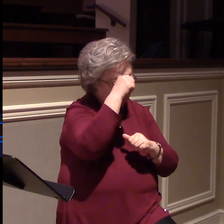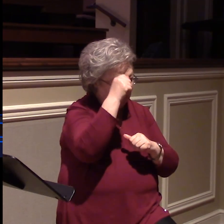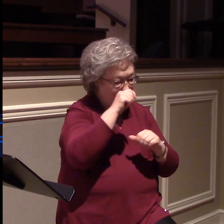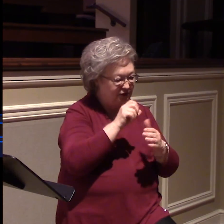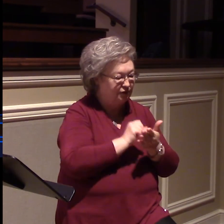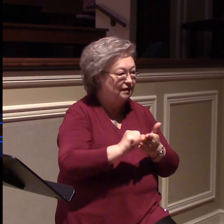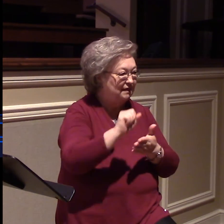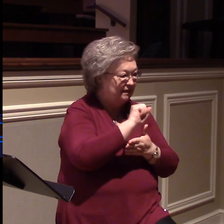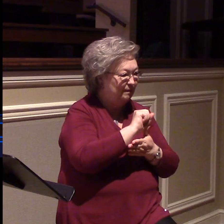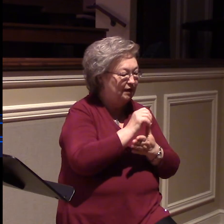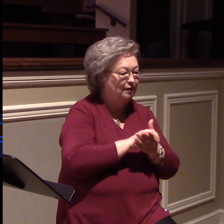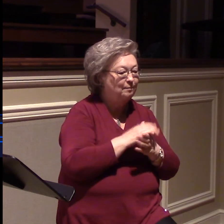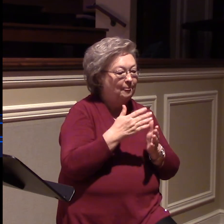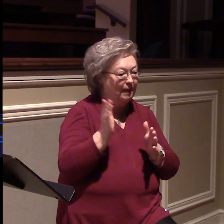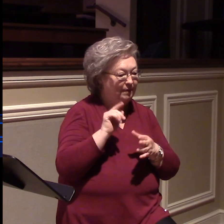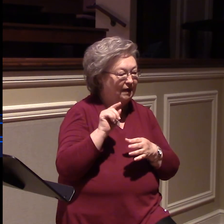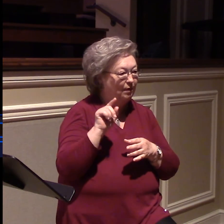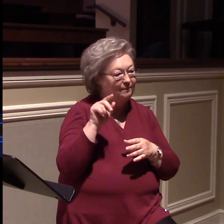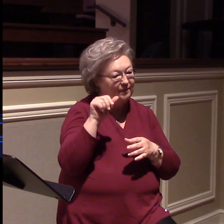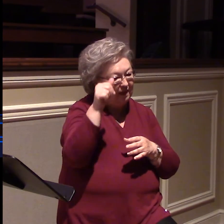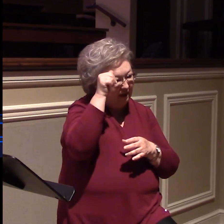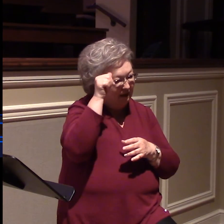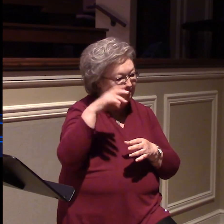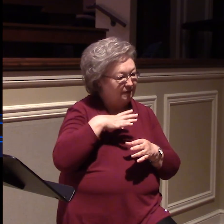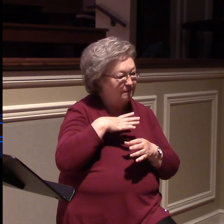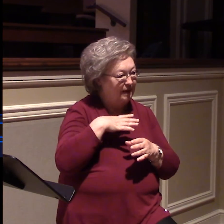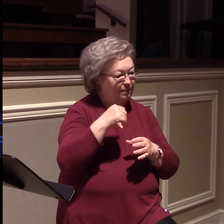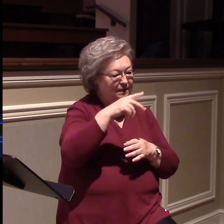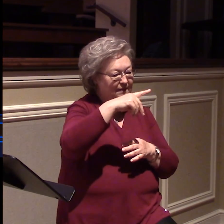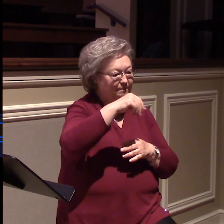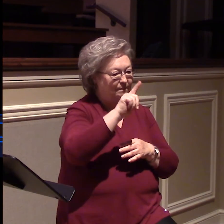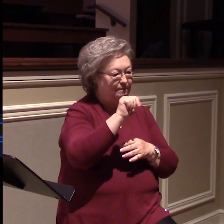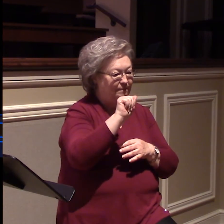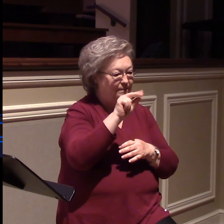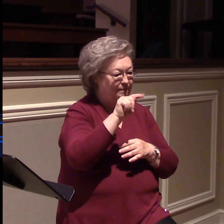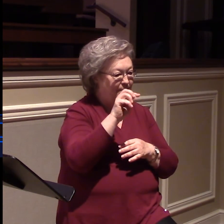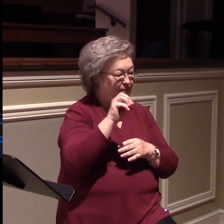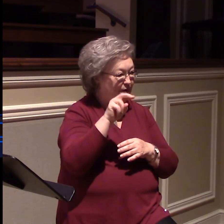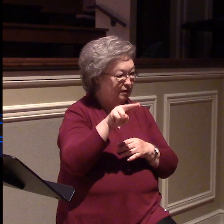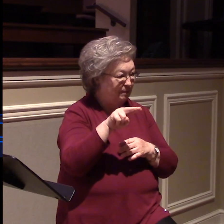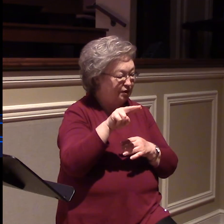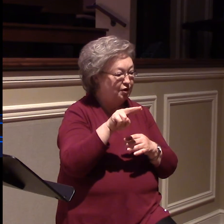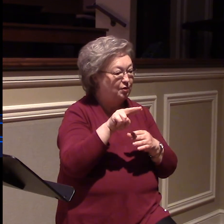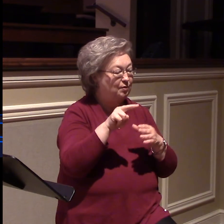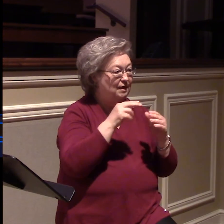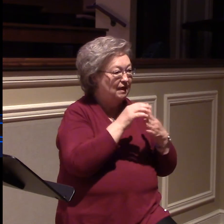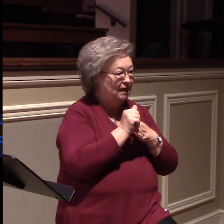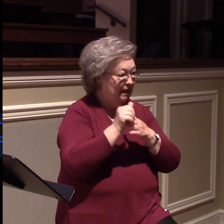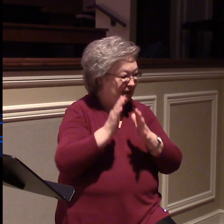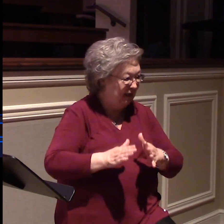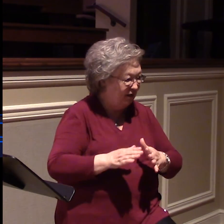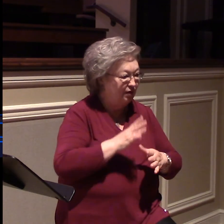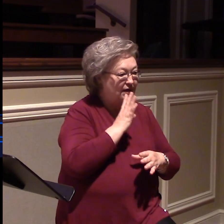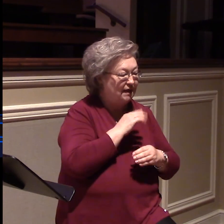Jeff Strucker was a platoon leader in the Black Hawk Down incident, and he tells the story of leading his men